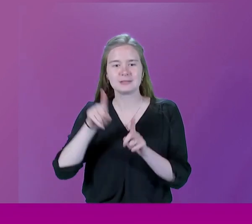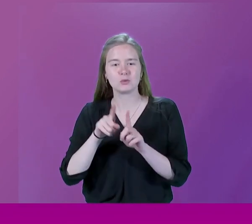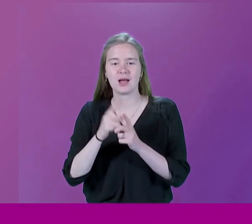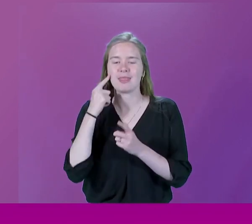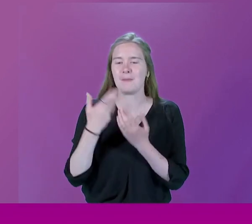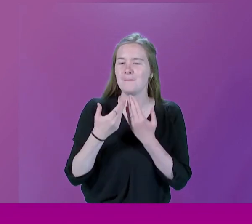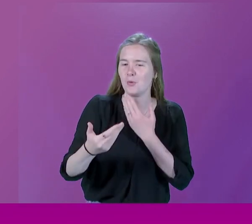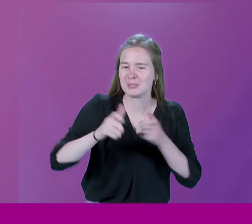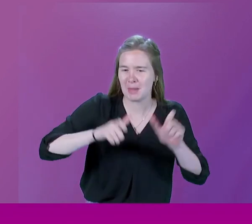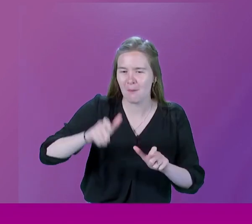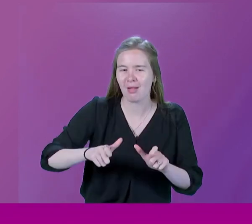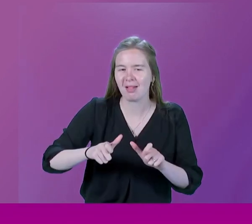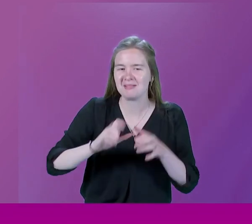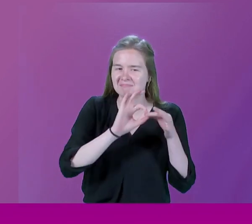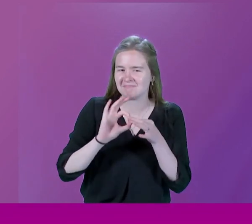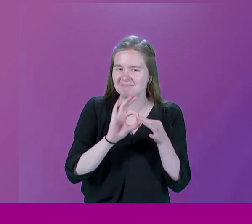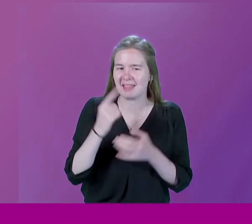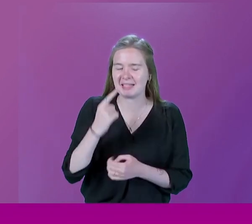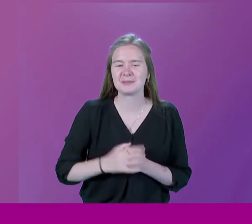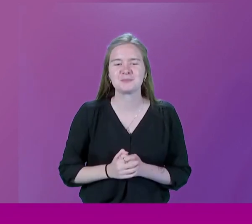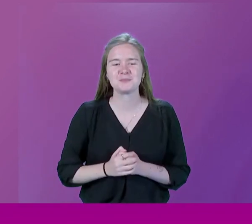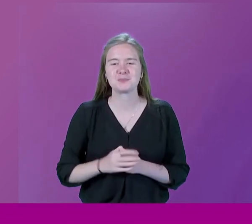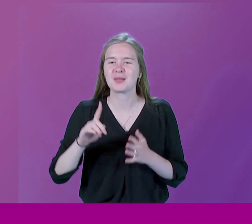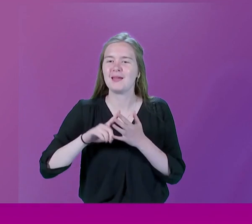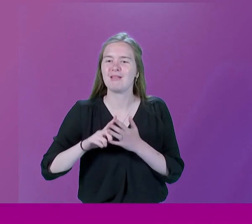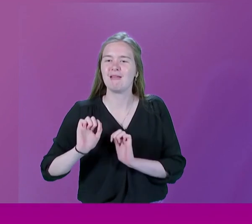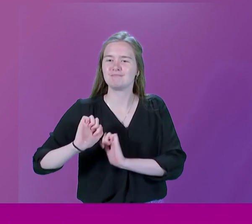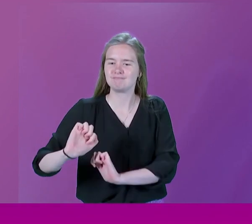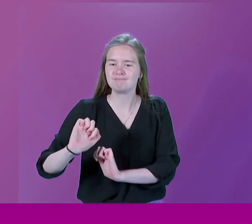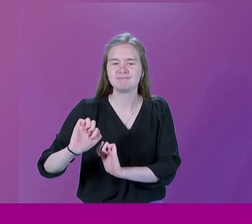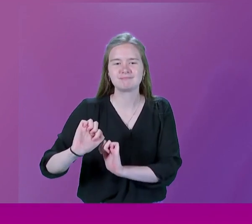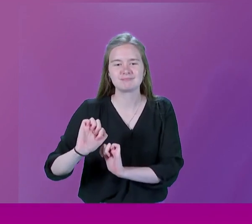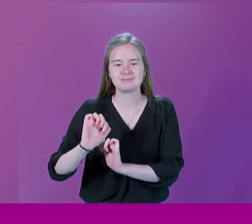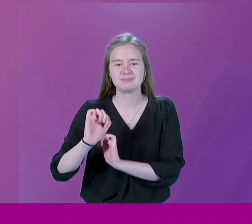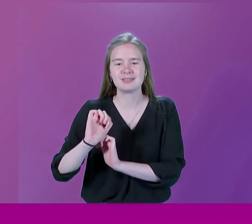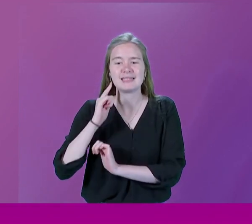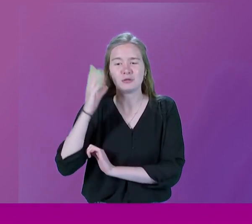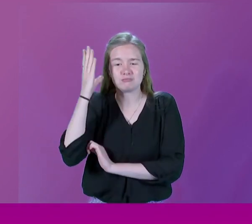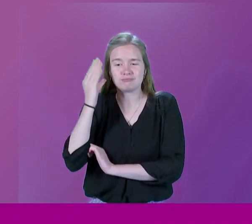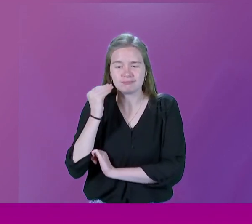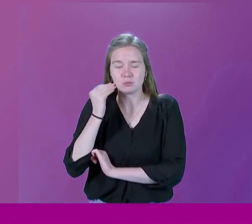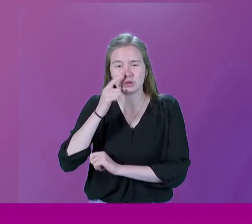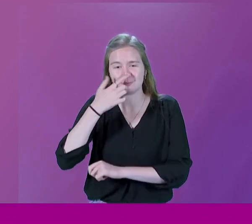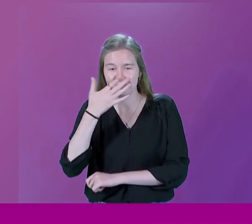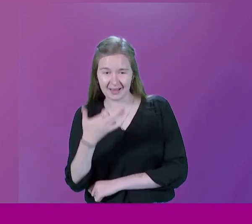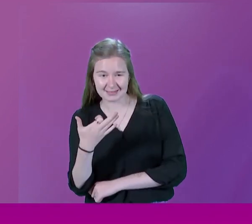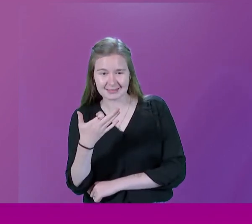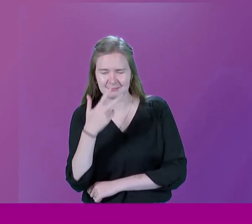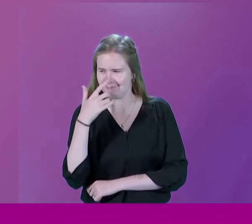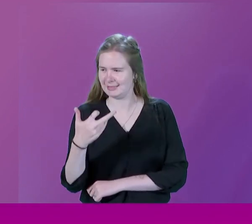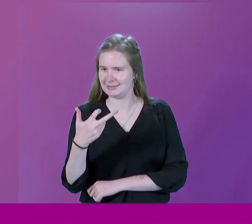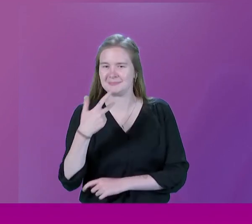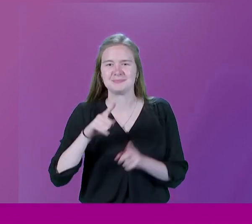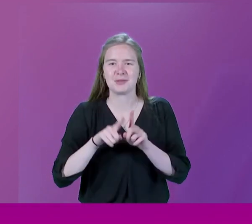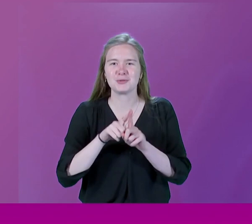suspect most people do when you dig deep enough. Dame Evelyn's hearing declined at the age of 8, but she became